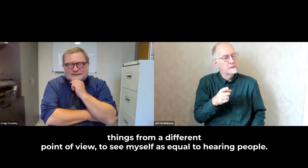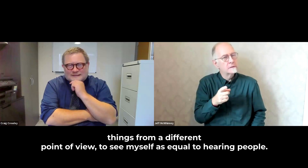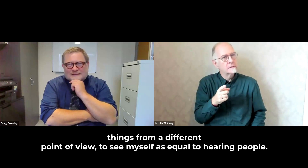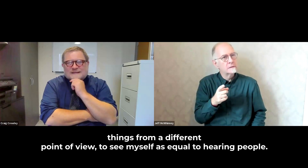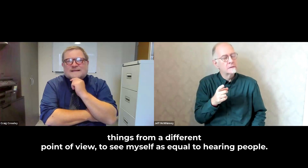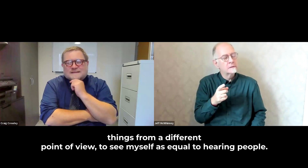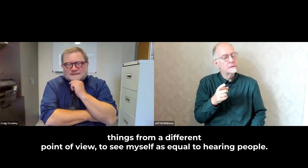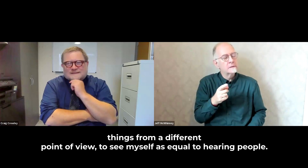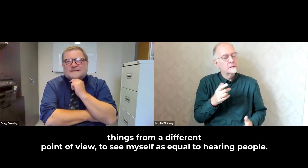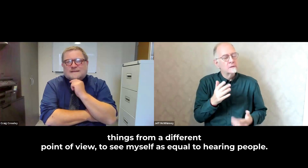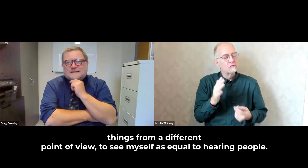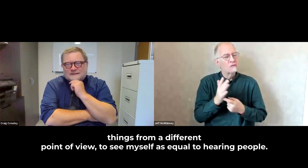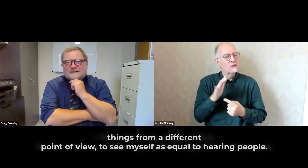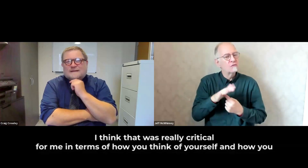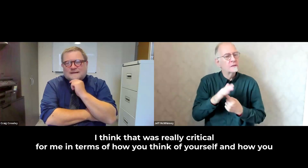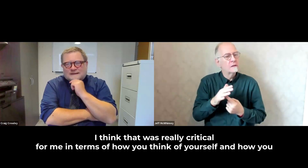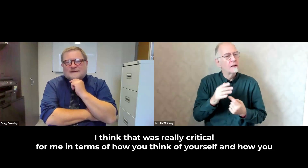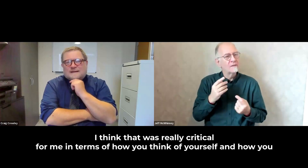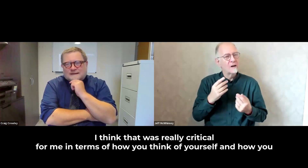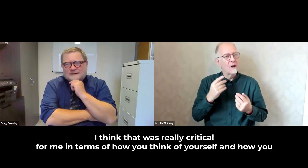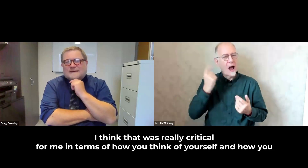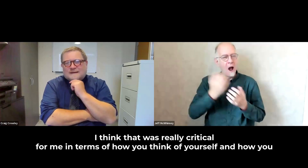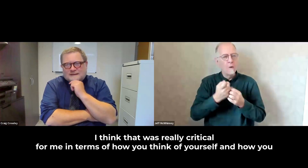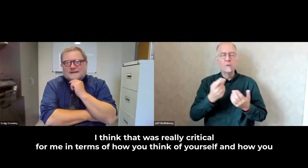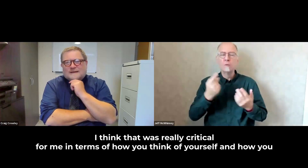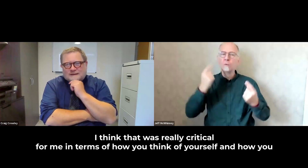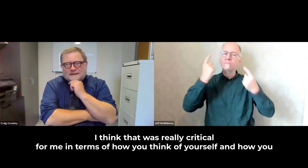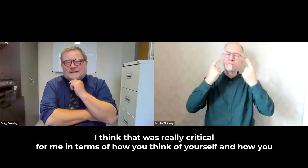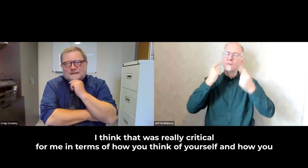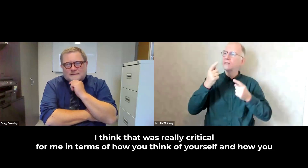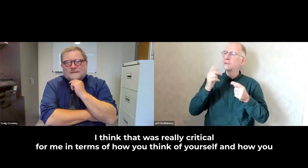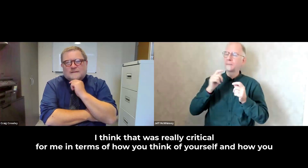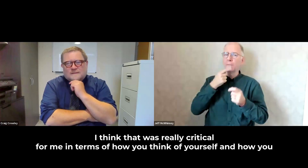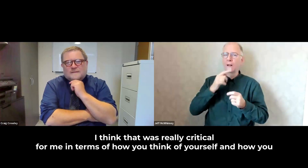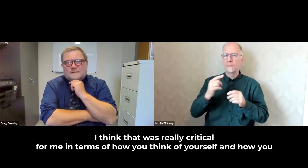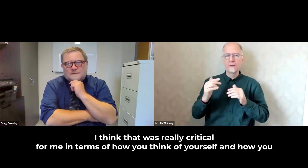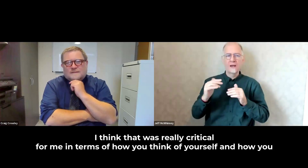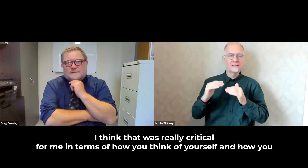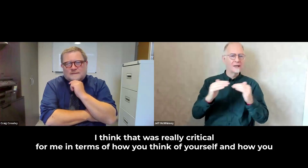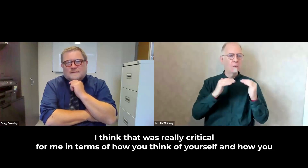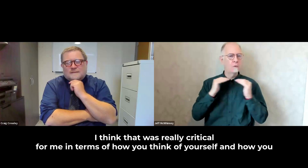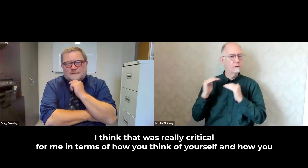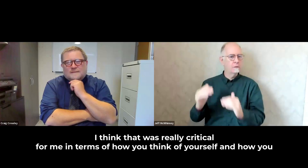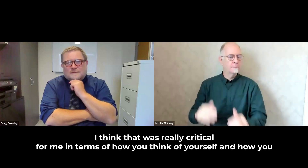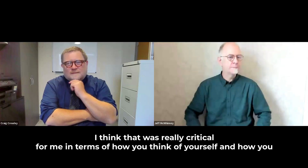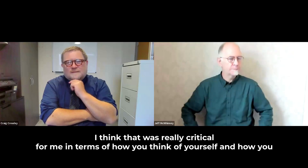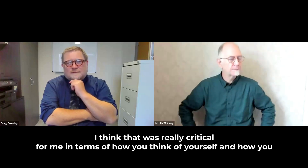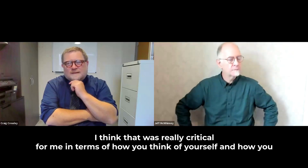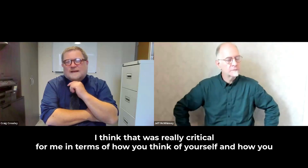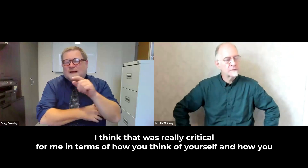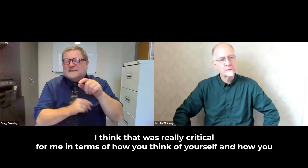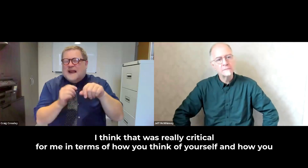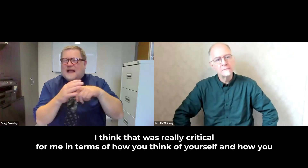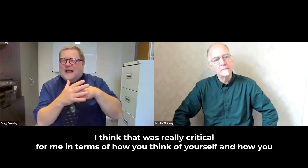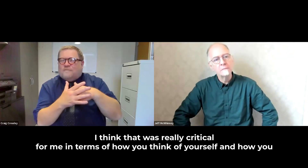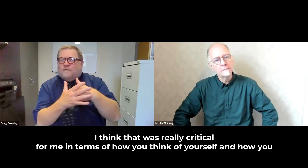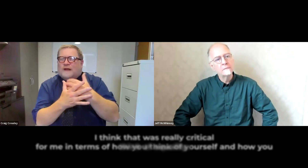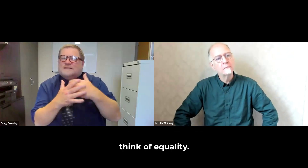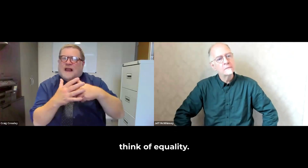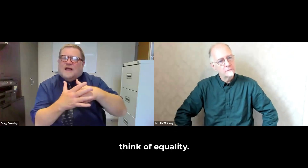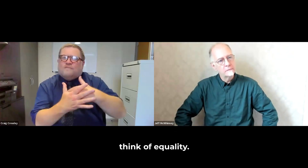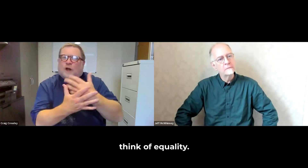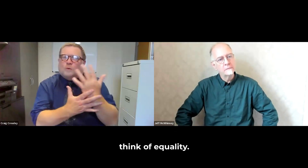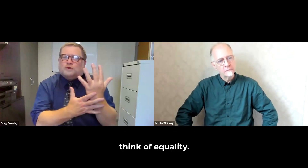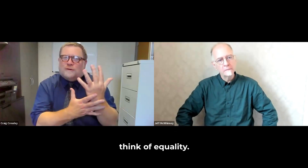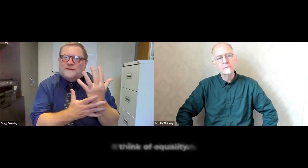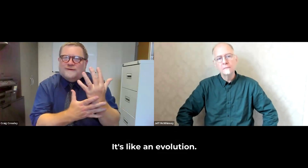point of view, see myself as equal to hearing people. I think that was really critical for me in terms of how you think of yourself and how you